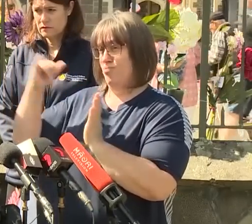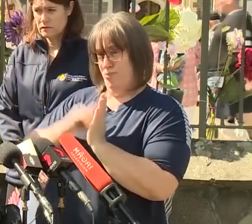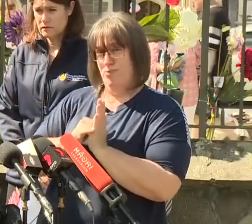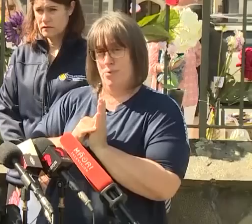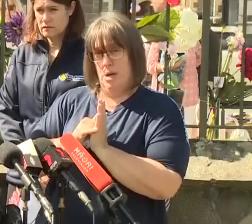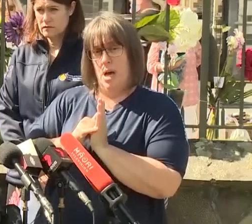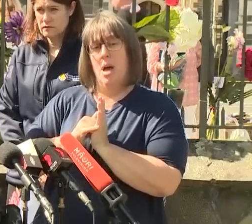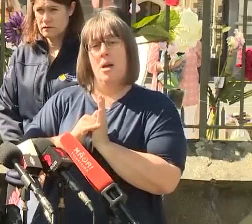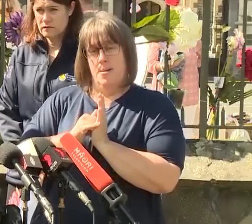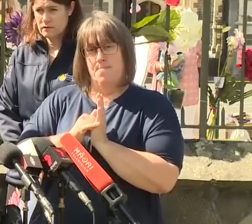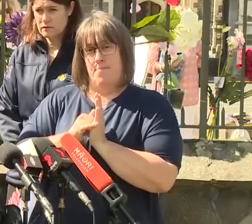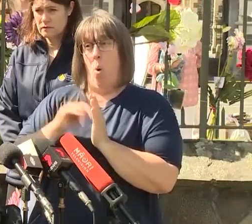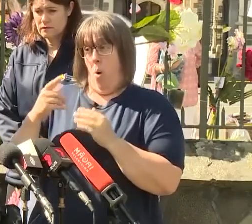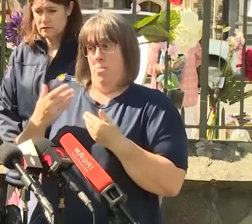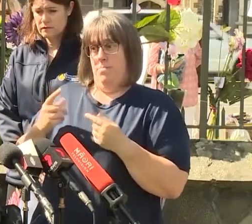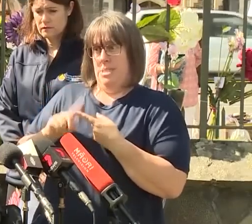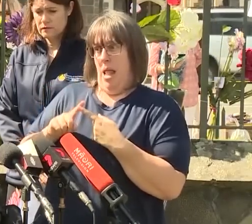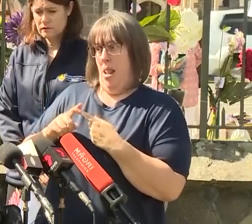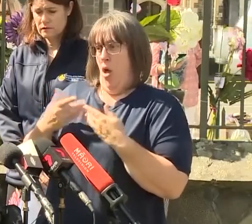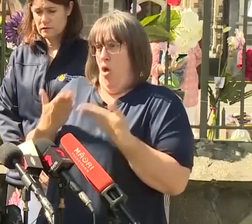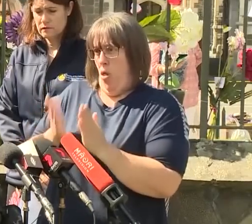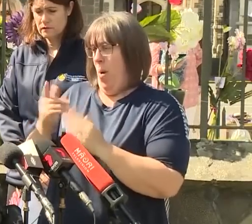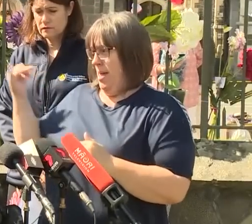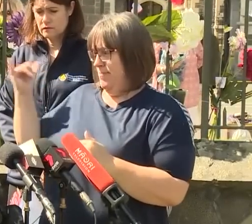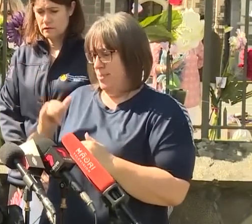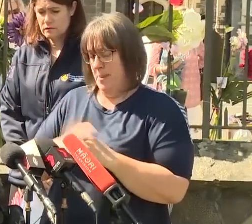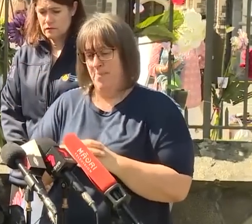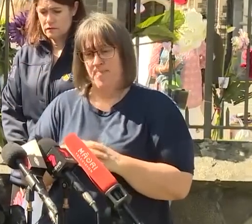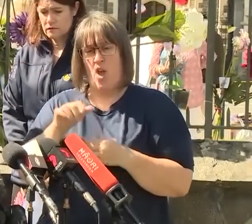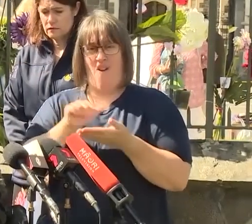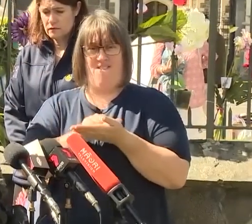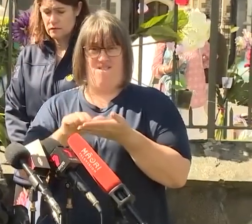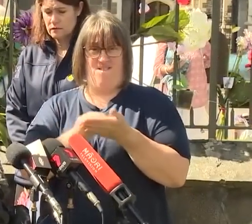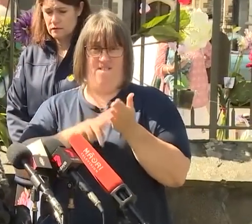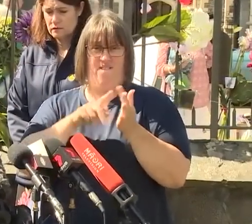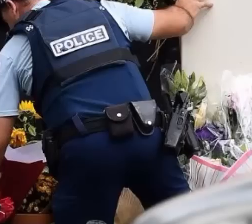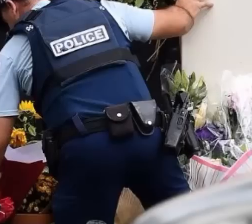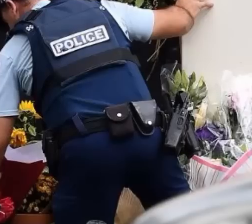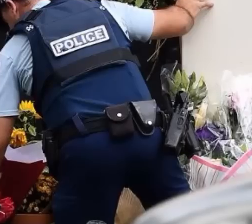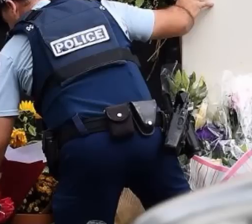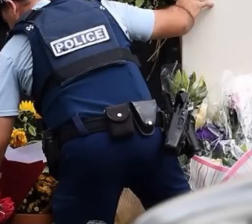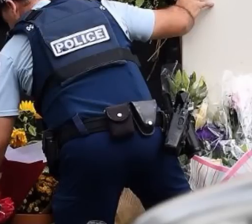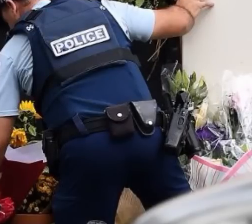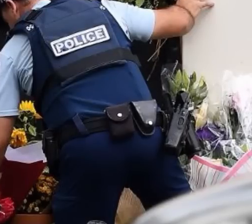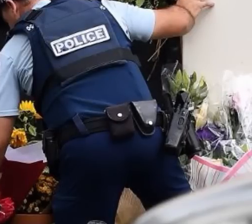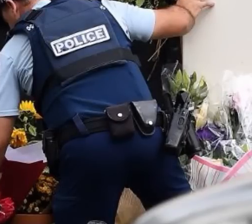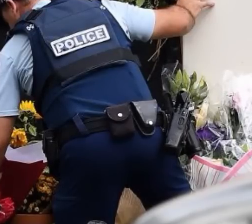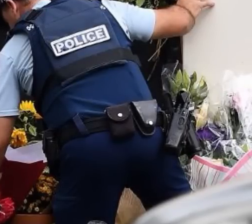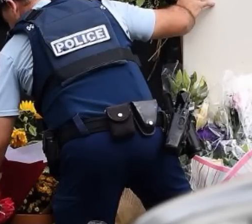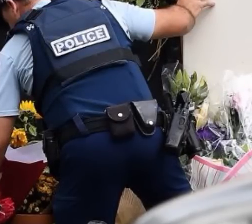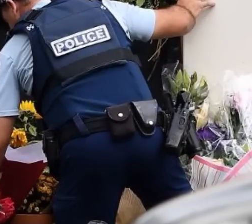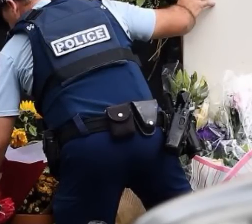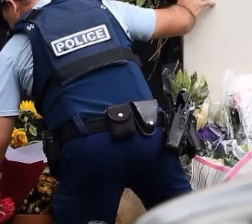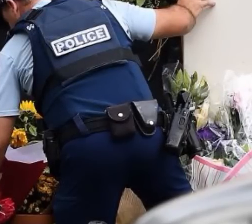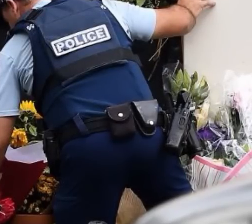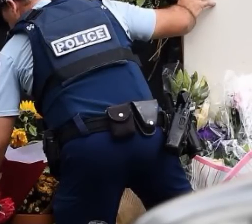here or on their way here. Those visas are processed within 24 hours. From today, immigration officers